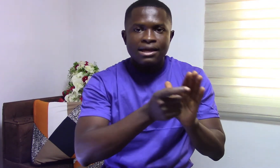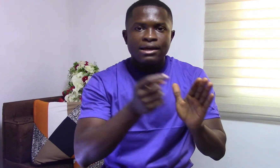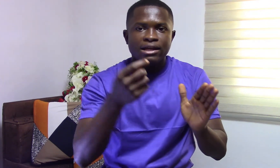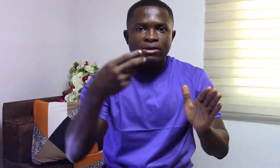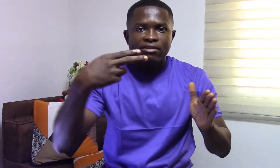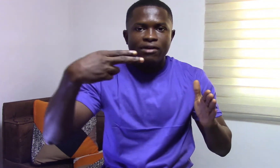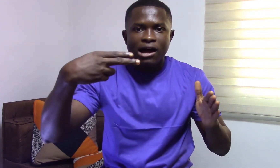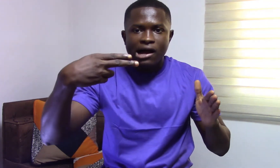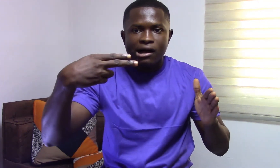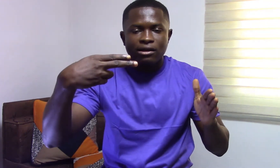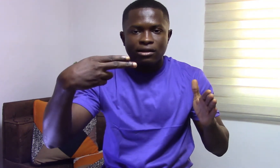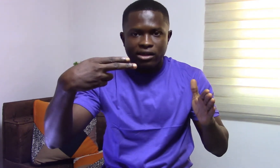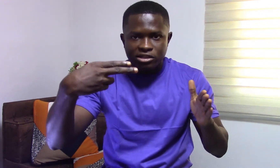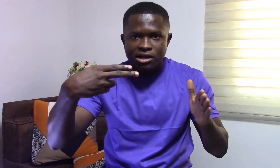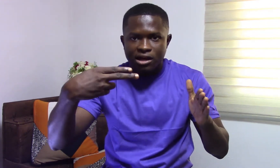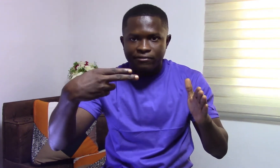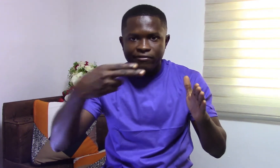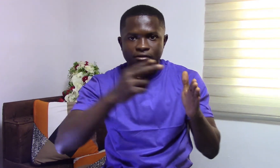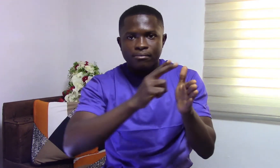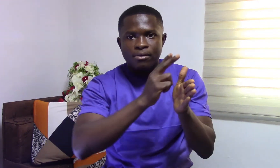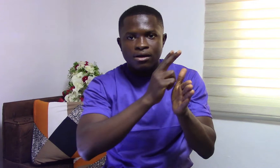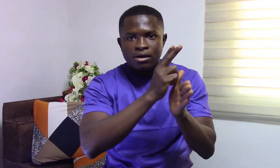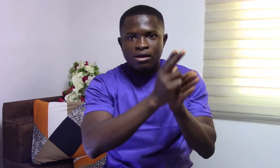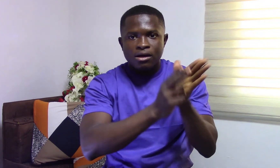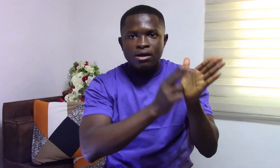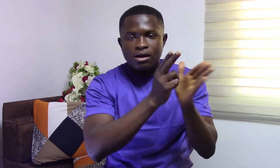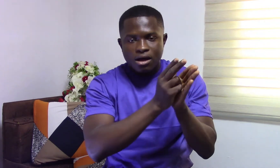Then we have hour, the H hand form. Hour.